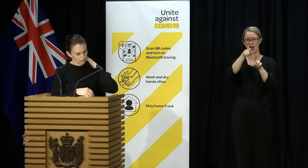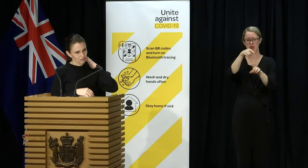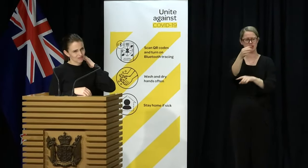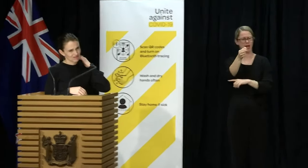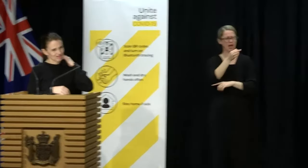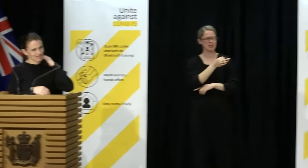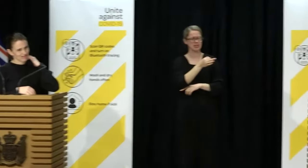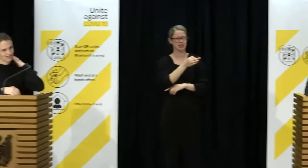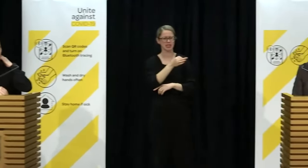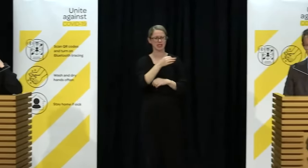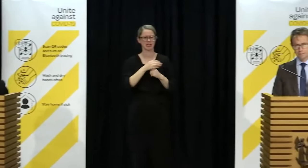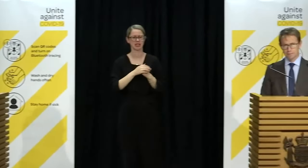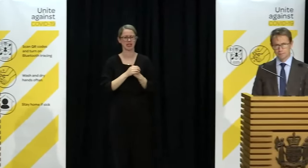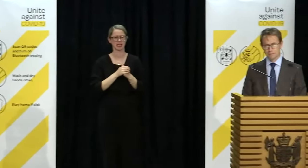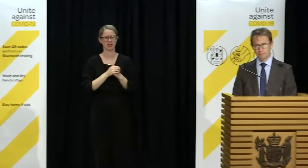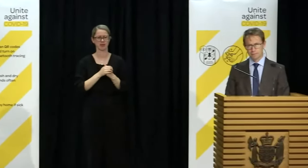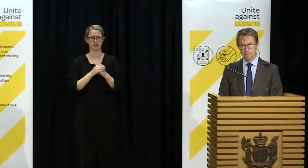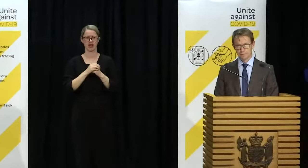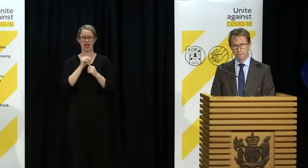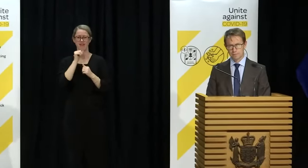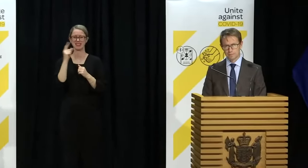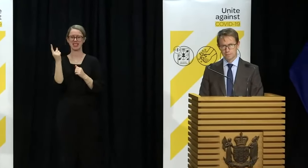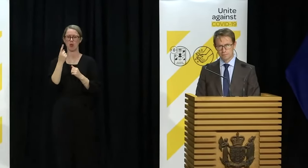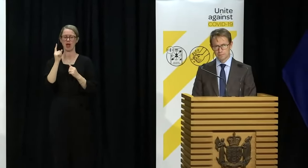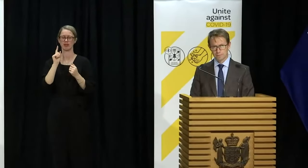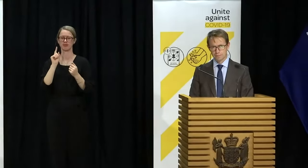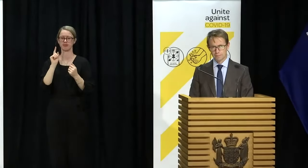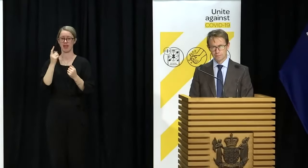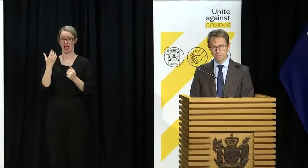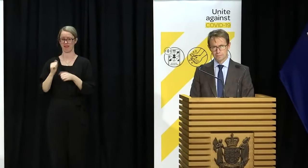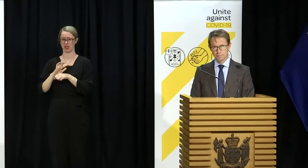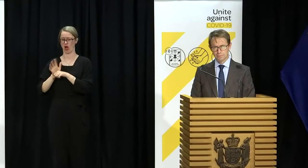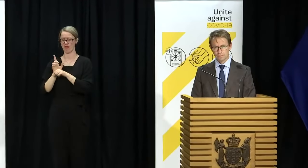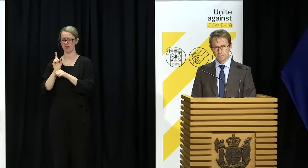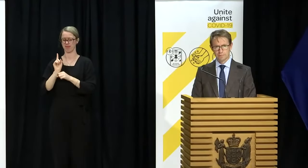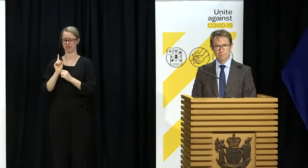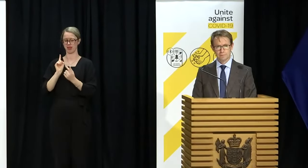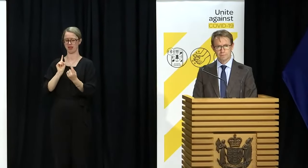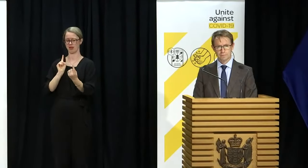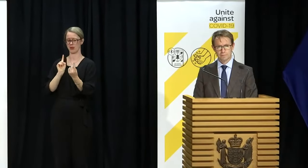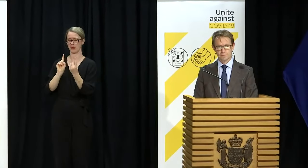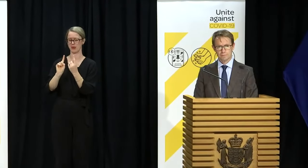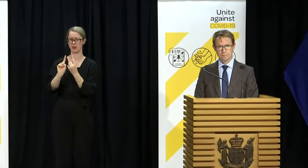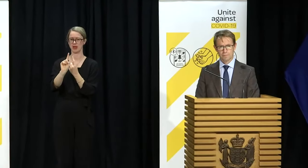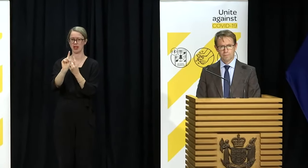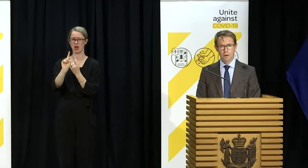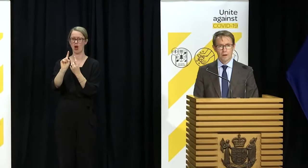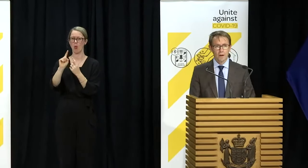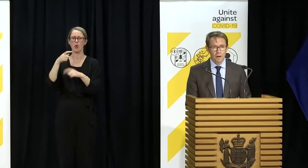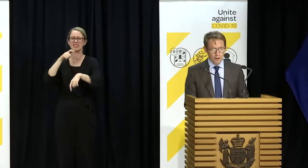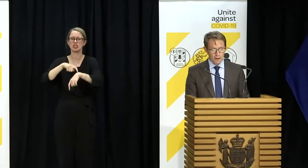explain how fleeting a contact needs to be to catch Delta?